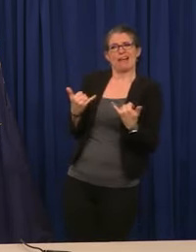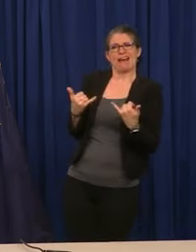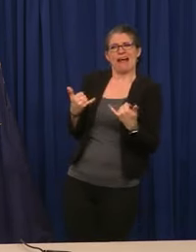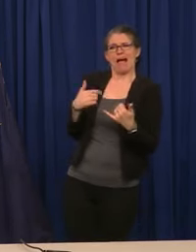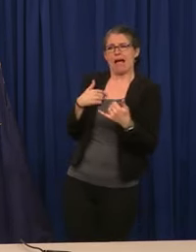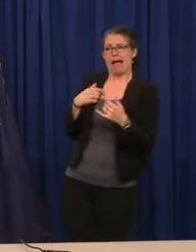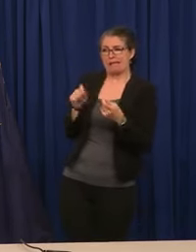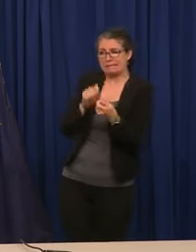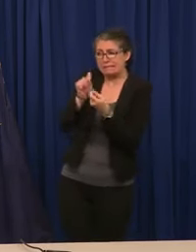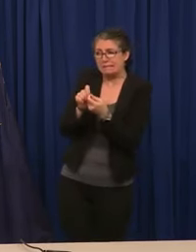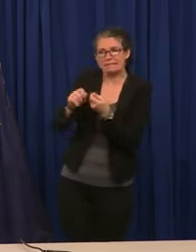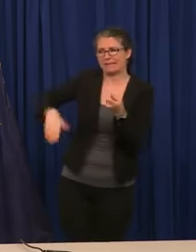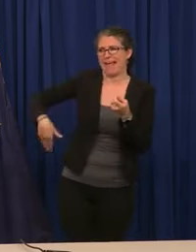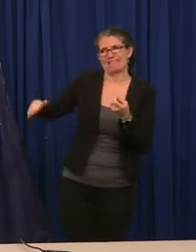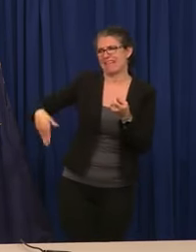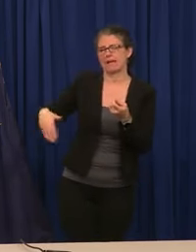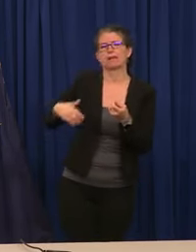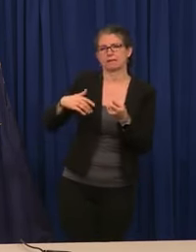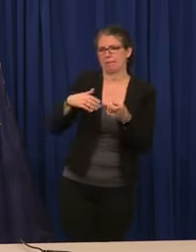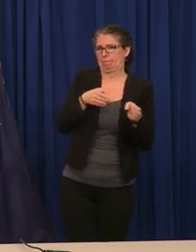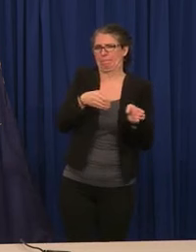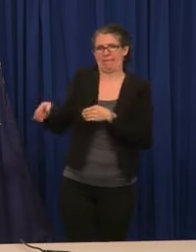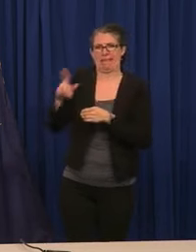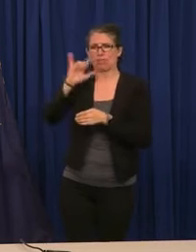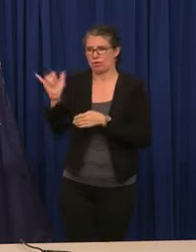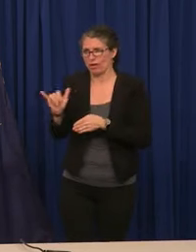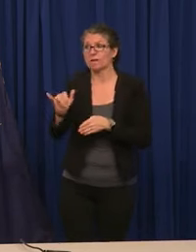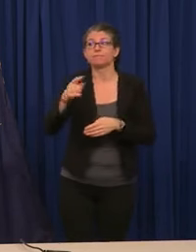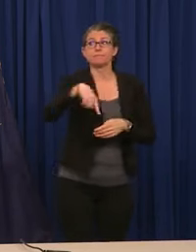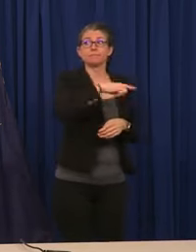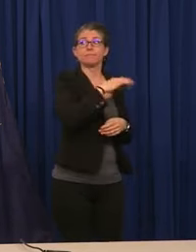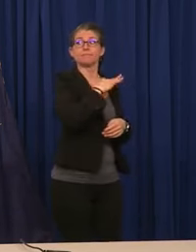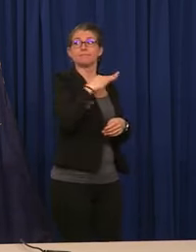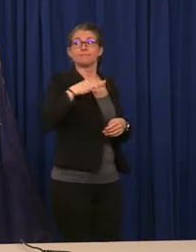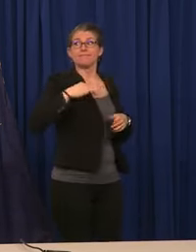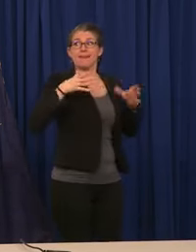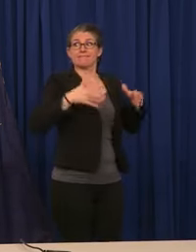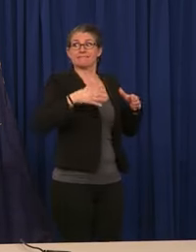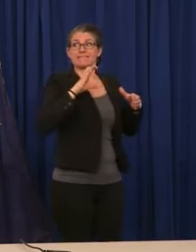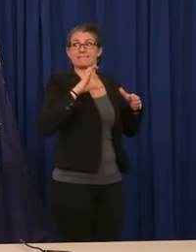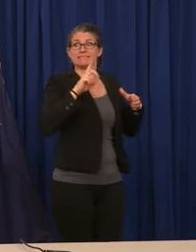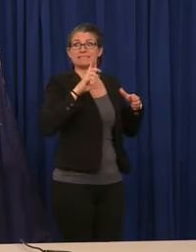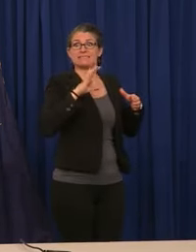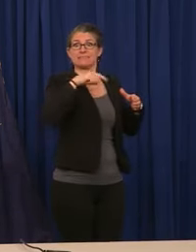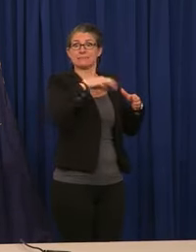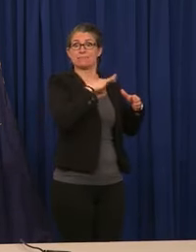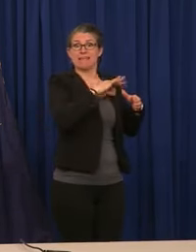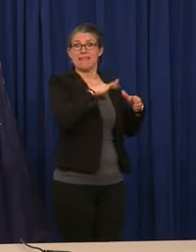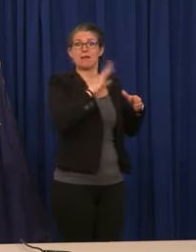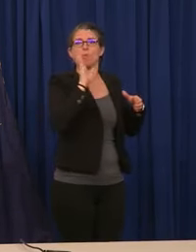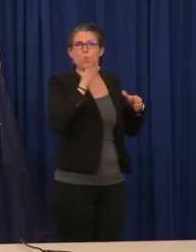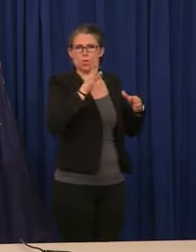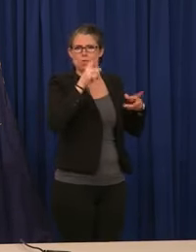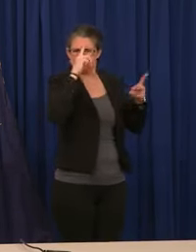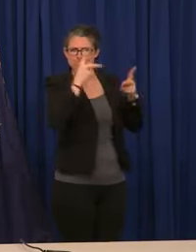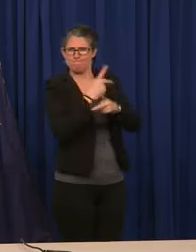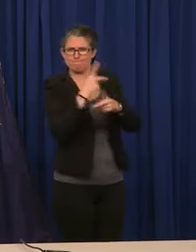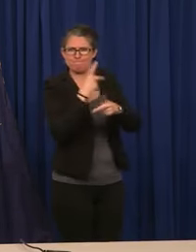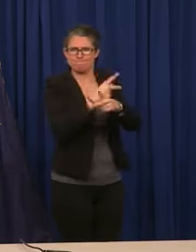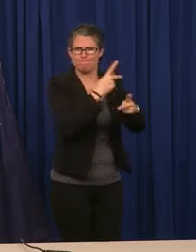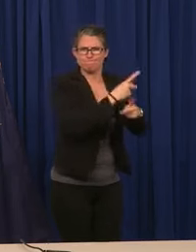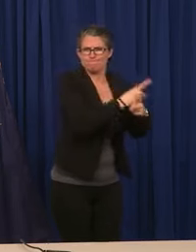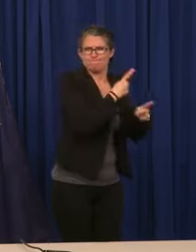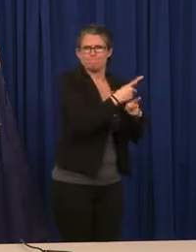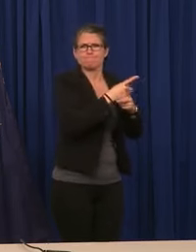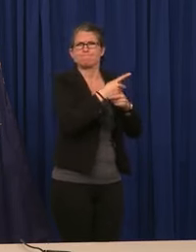staff. They will be administered by healthcare professionals at the institutions themselves. In terms of the distribution of that, we're going to look